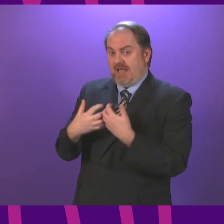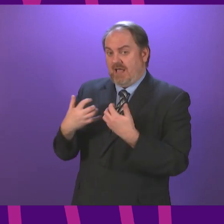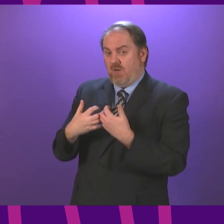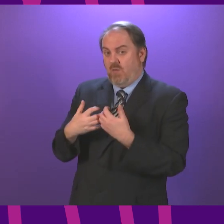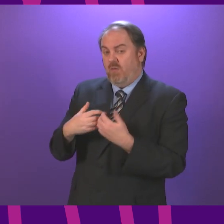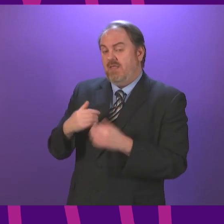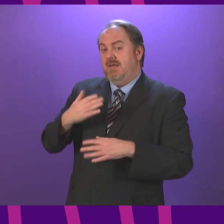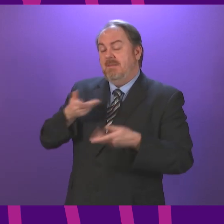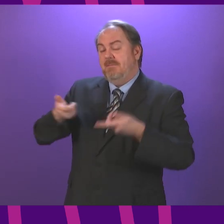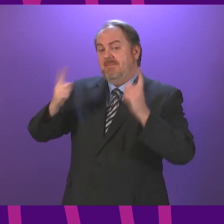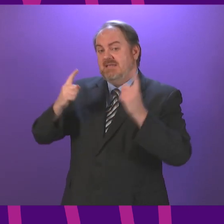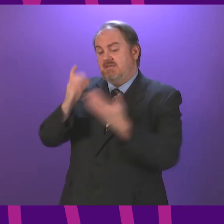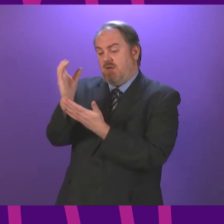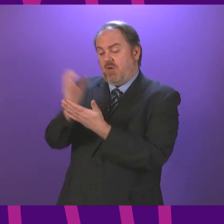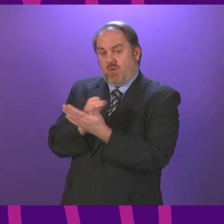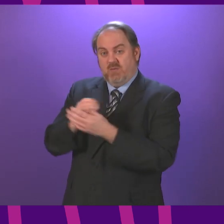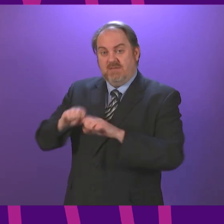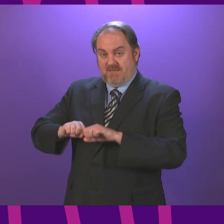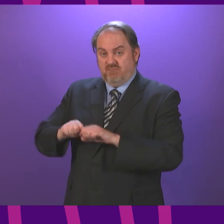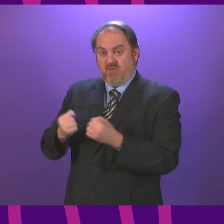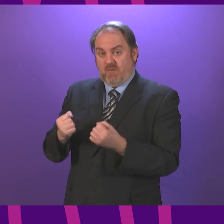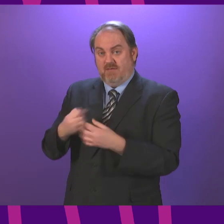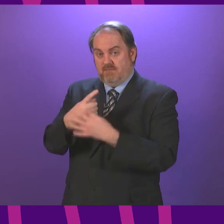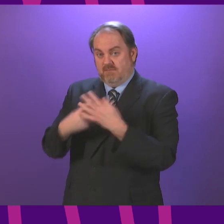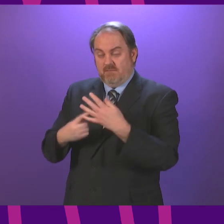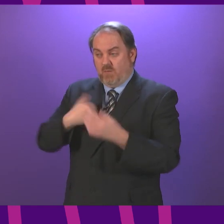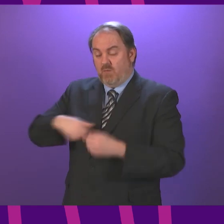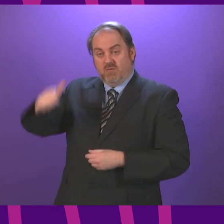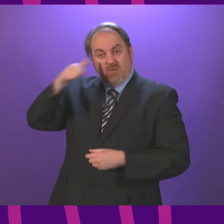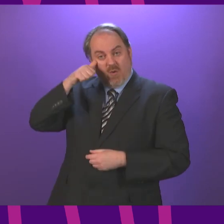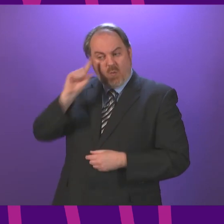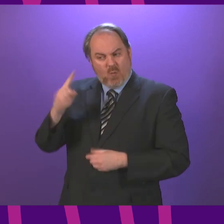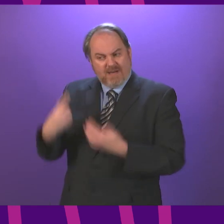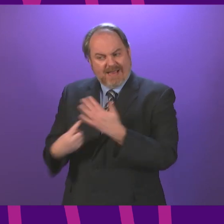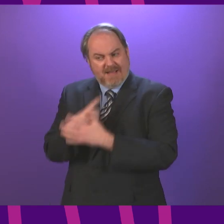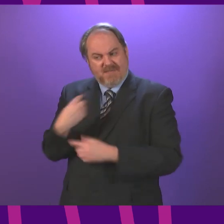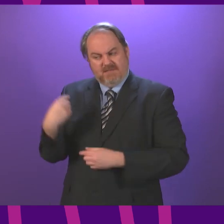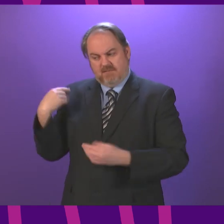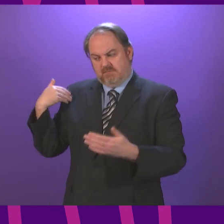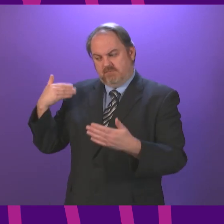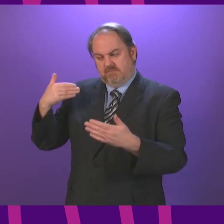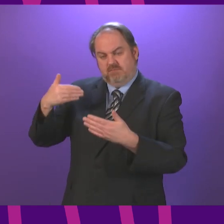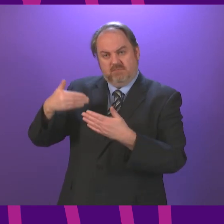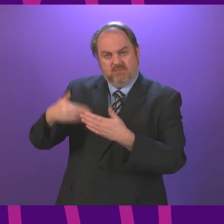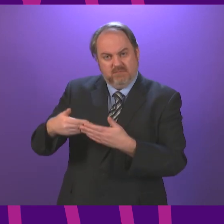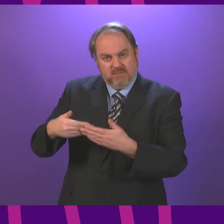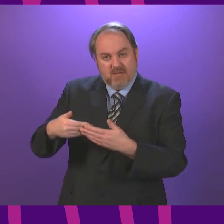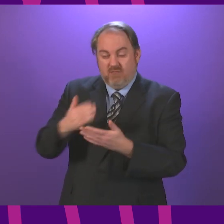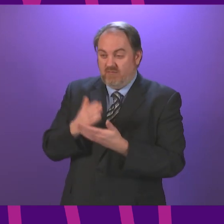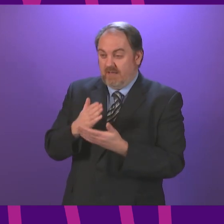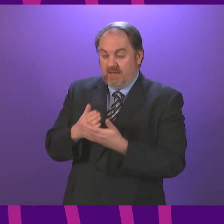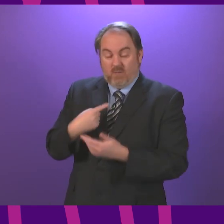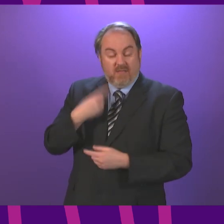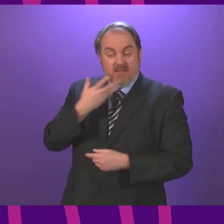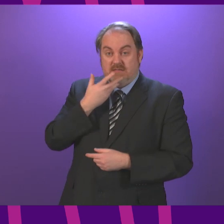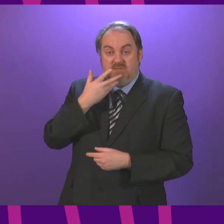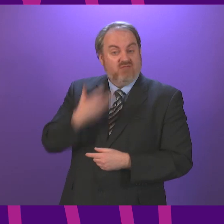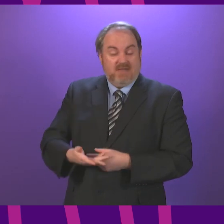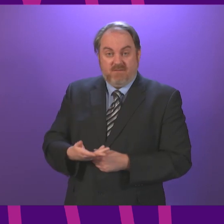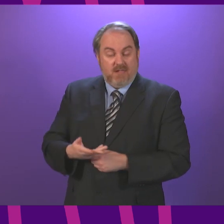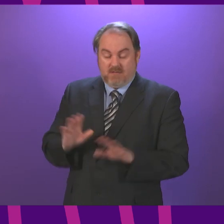The outcome of this report will be crucial in establishing the facts about what happened. The wholly unacceptable and disgraceful